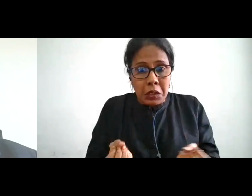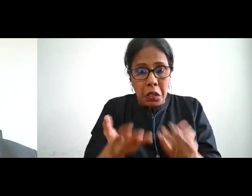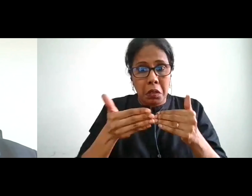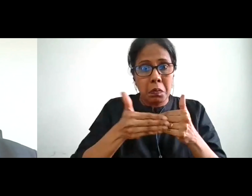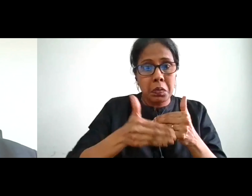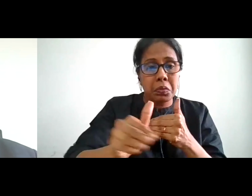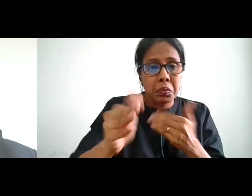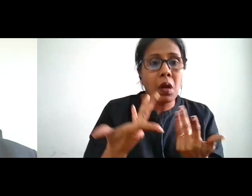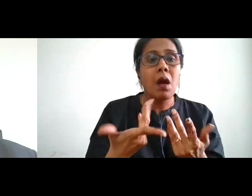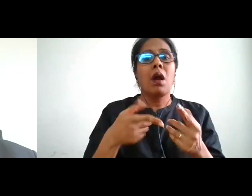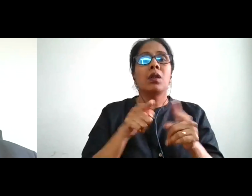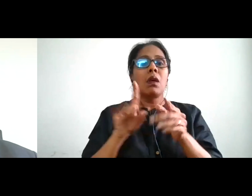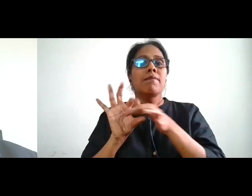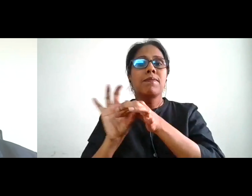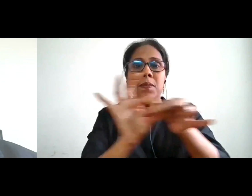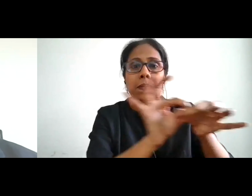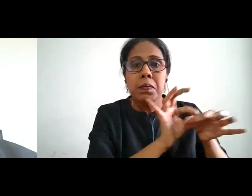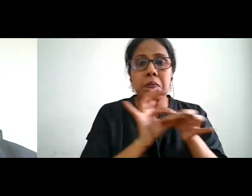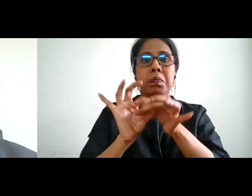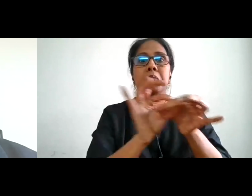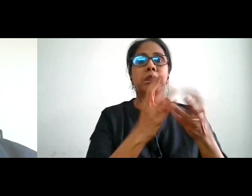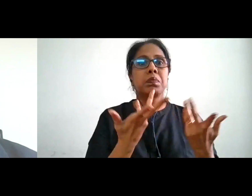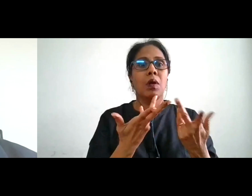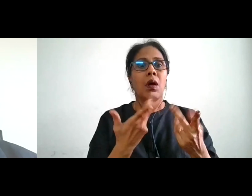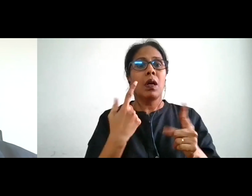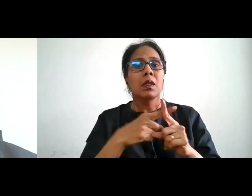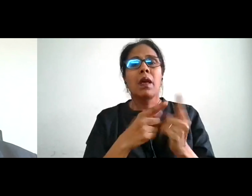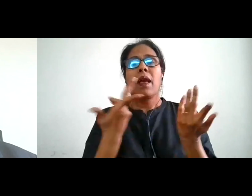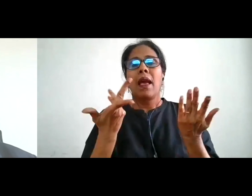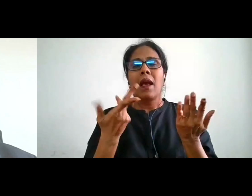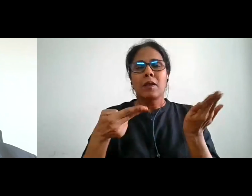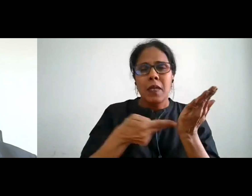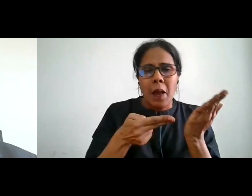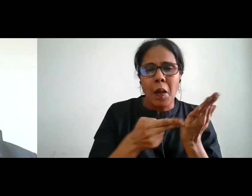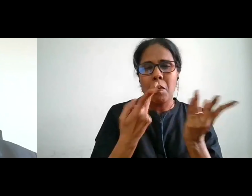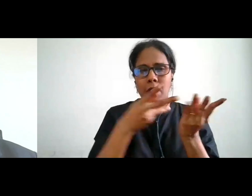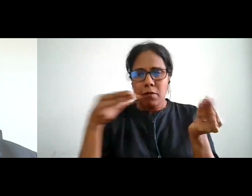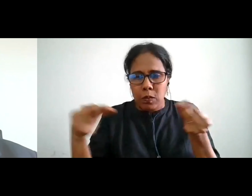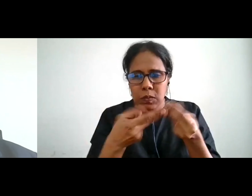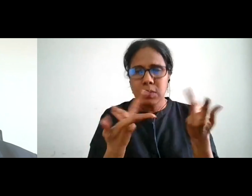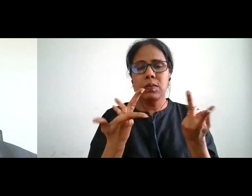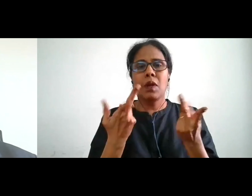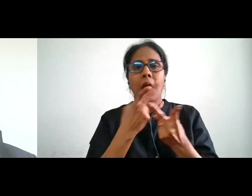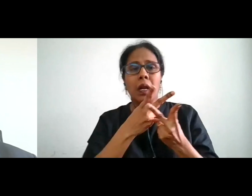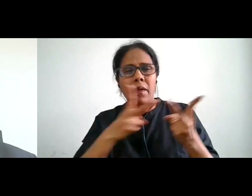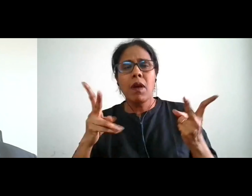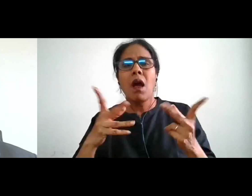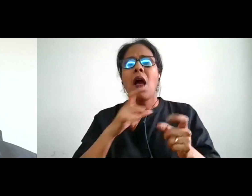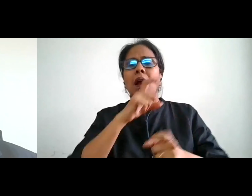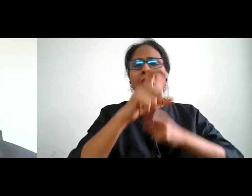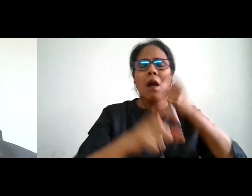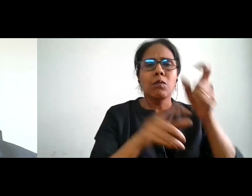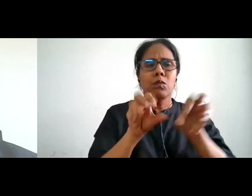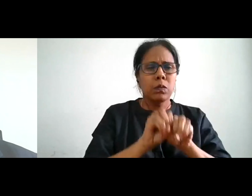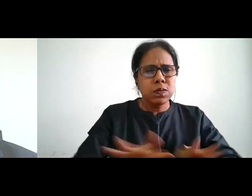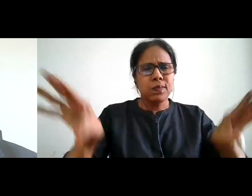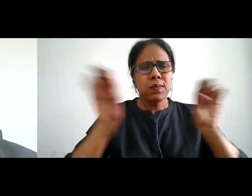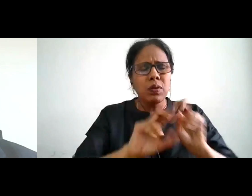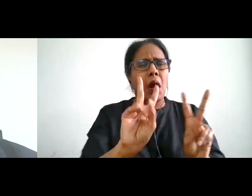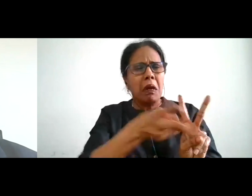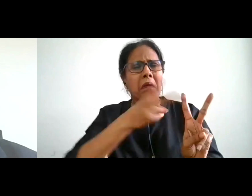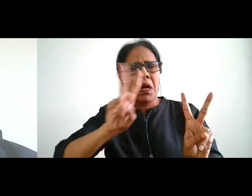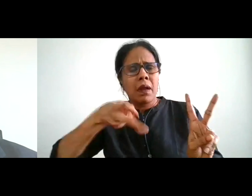connected cars on the other, with motion sensing on yet another side, and with industrial deployment in another side and